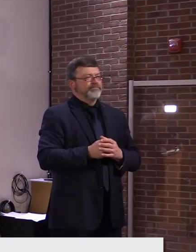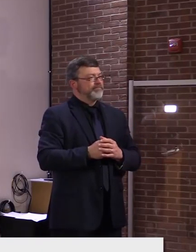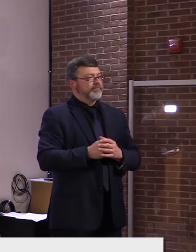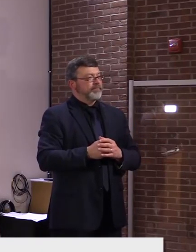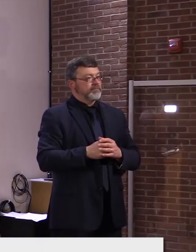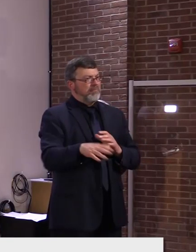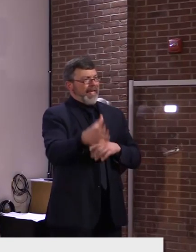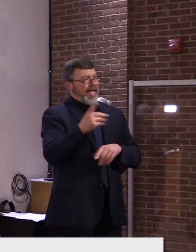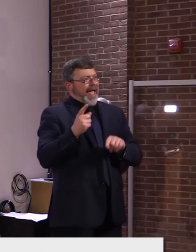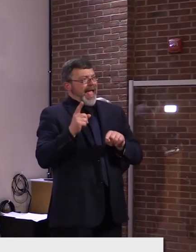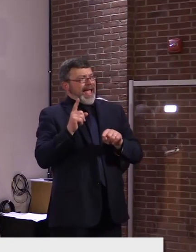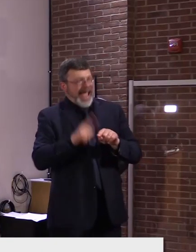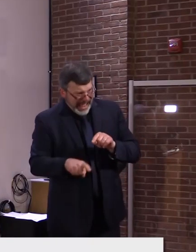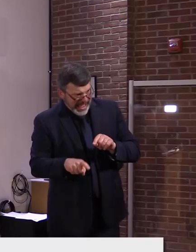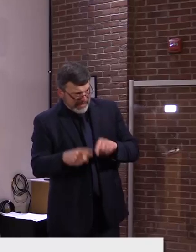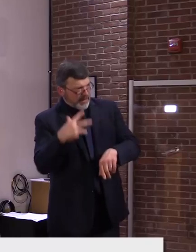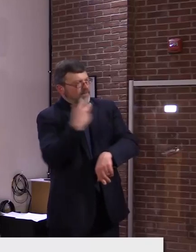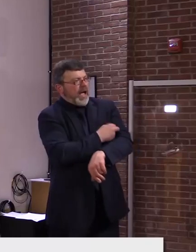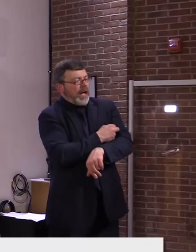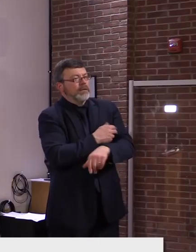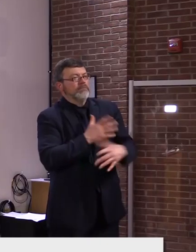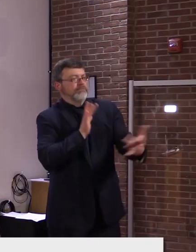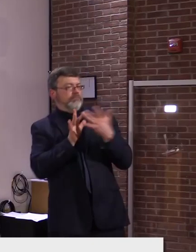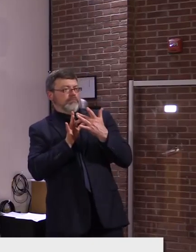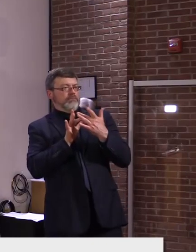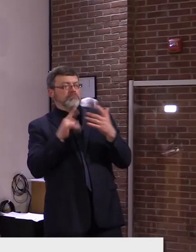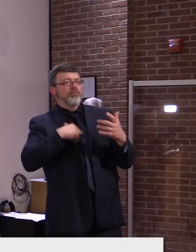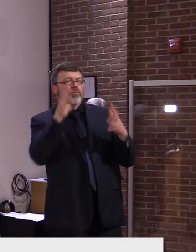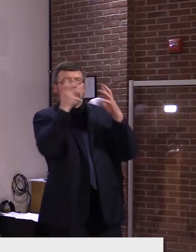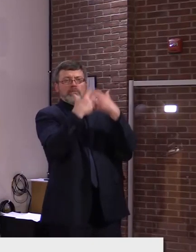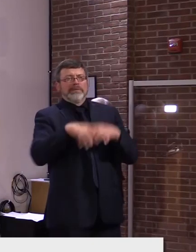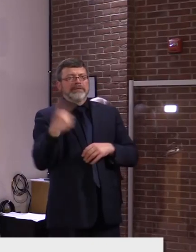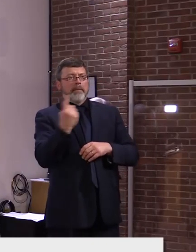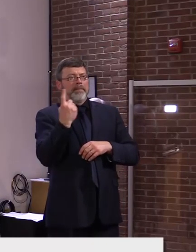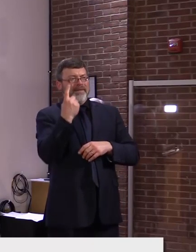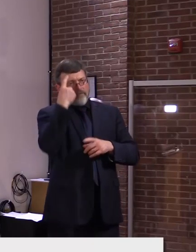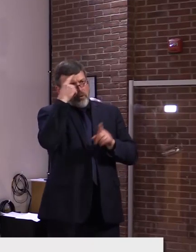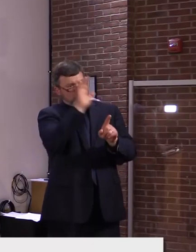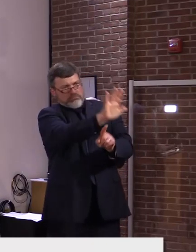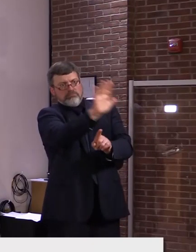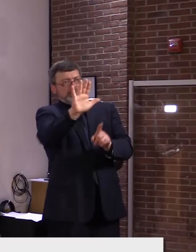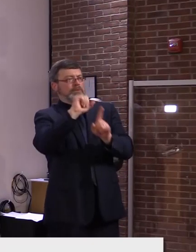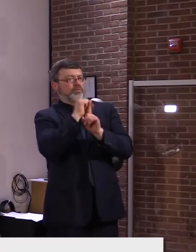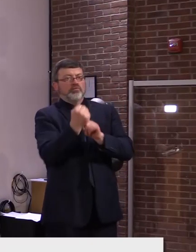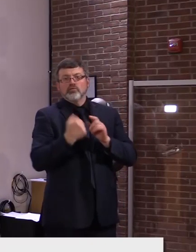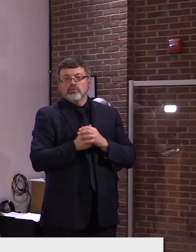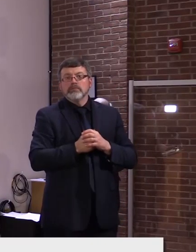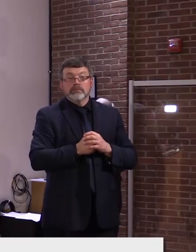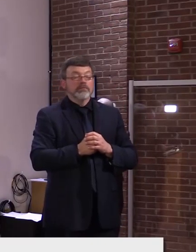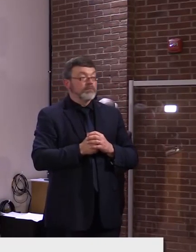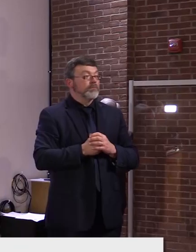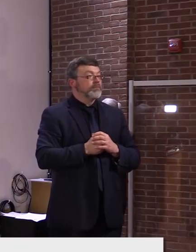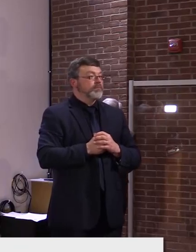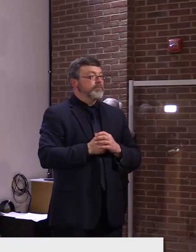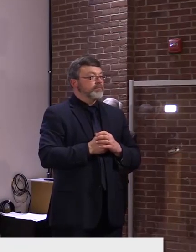As I mentioned on Tuesday, the data that matters the most to present to you is really vaccination.